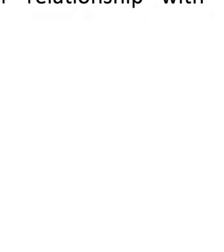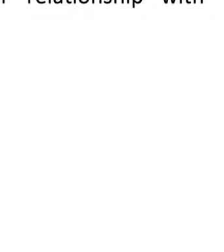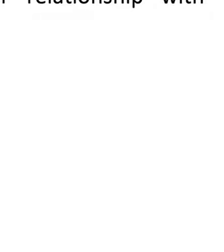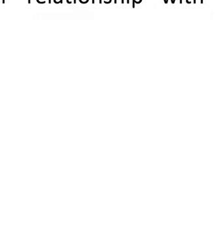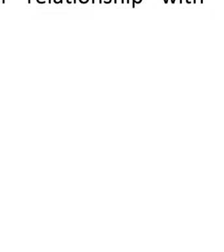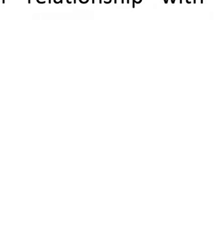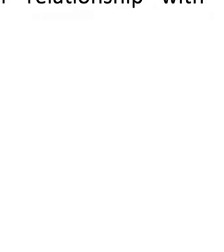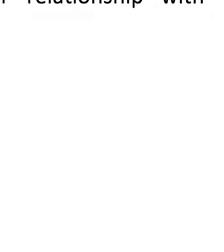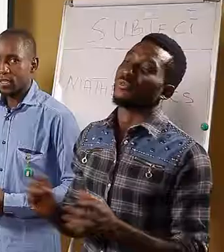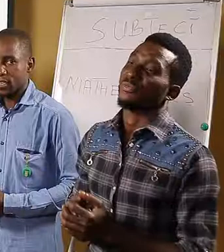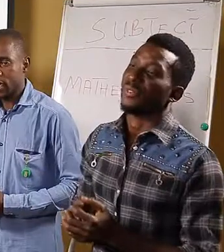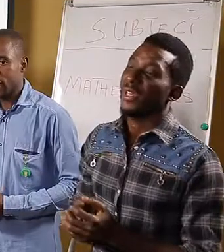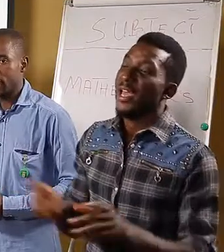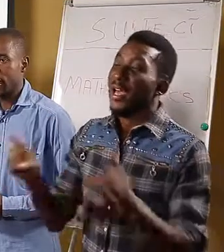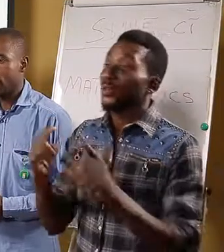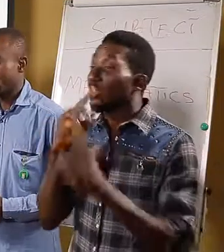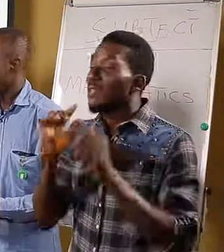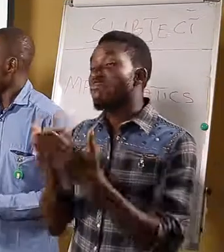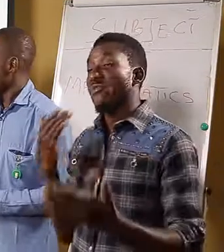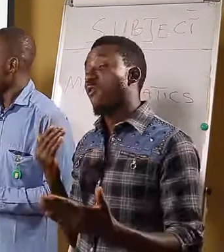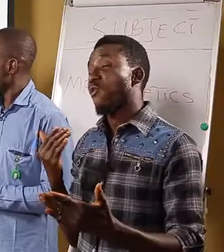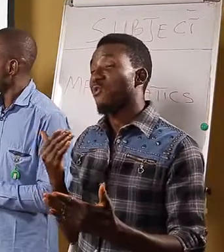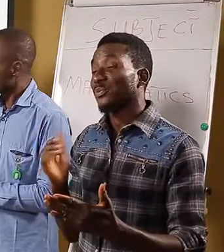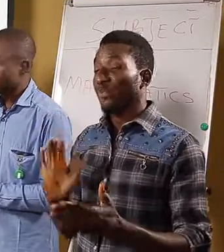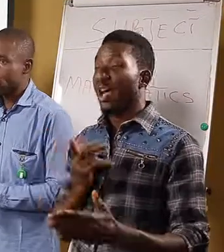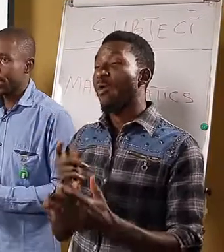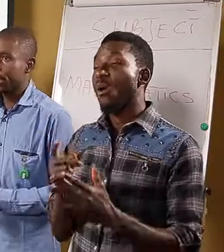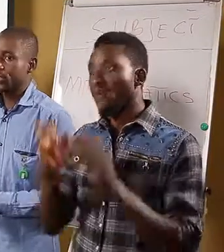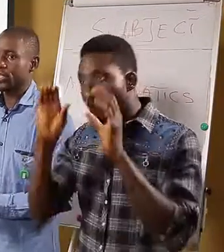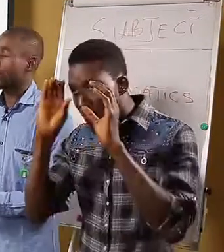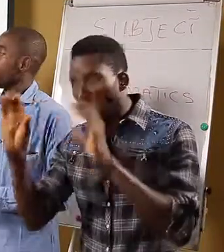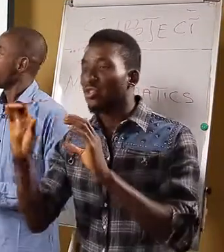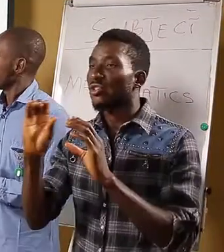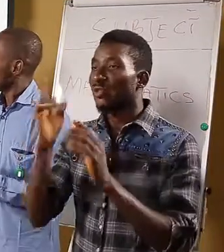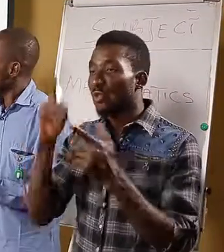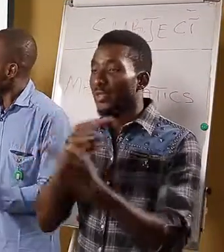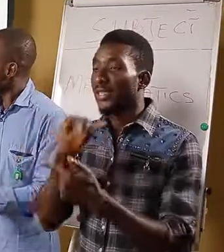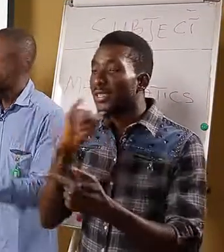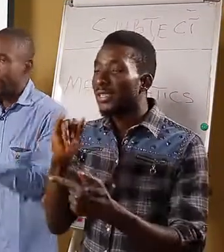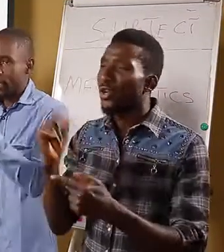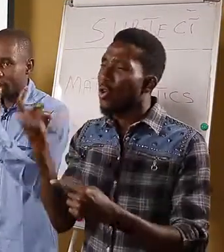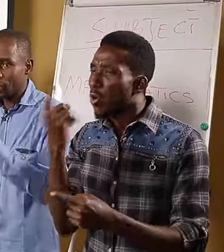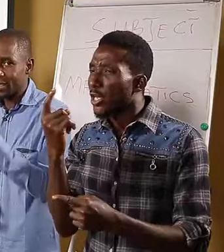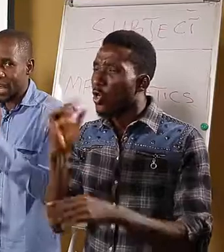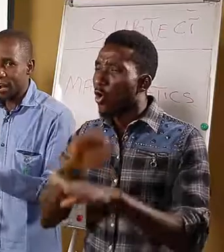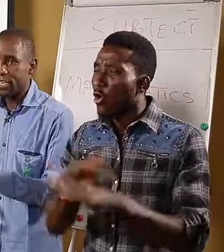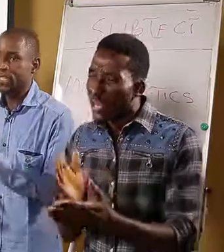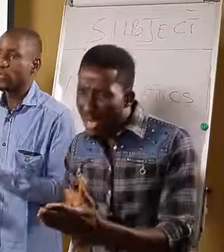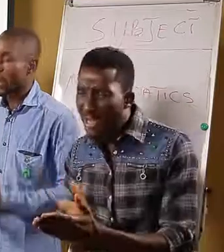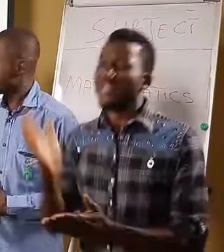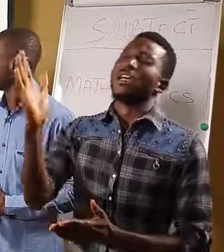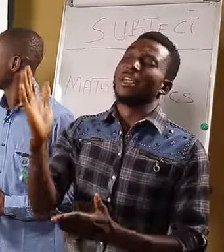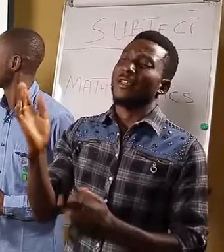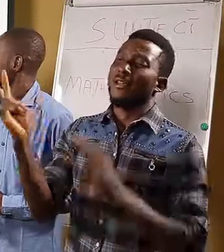variation. As I said earlier, our focus today is only on